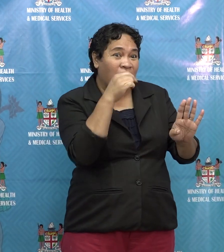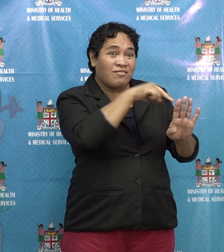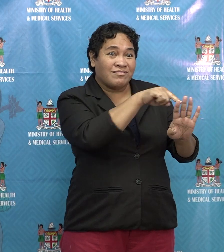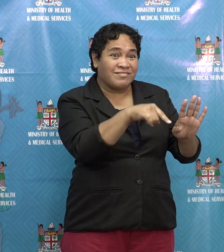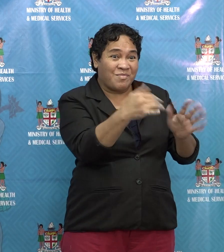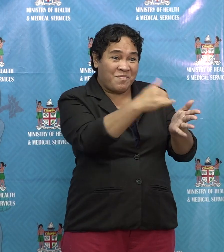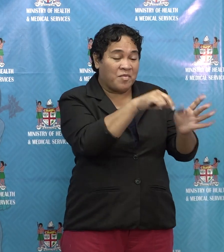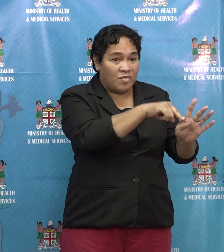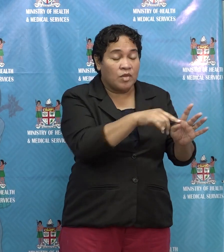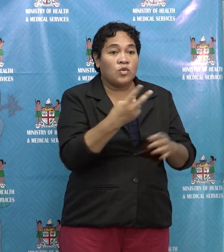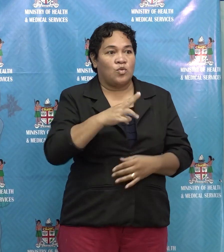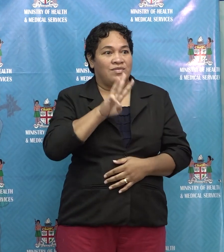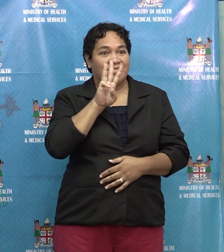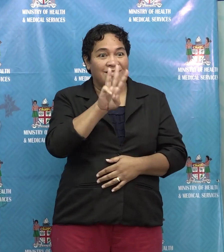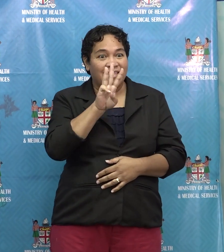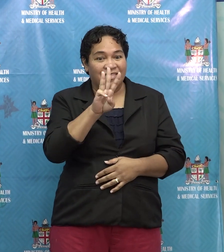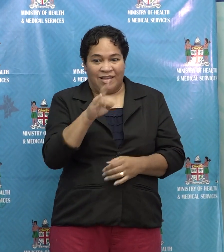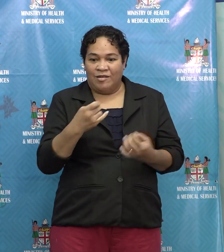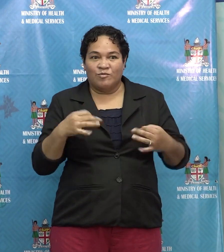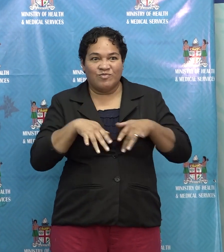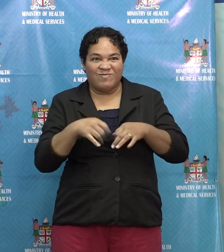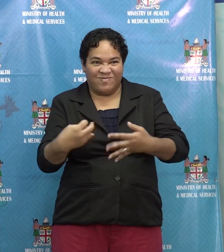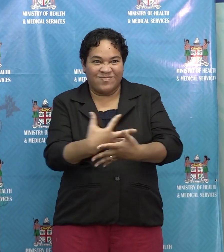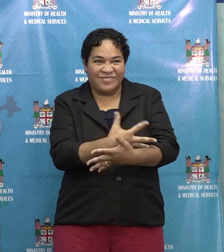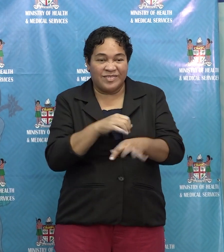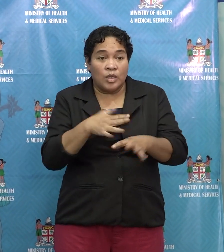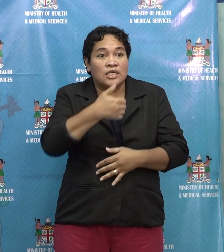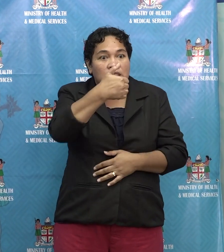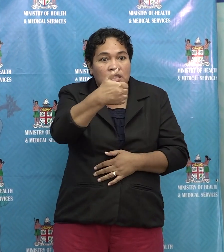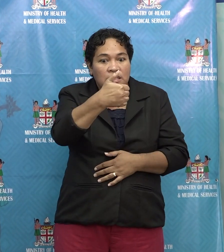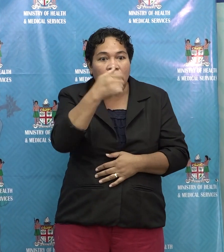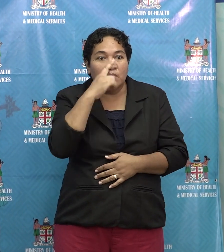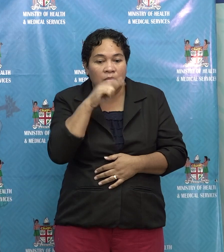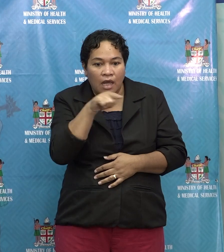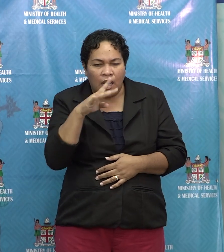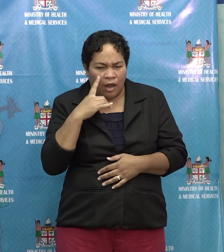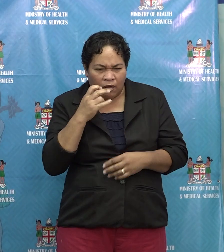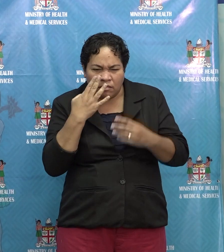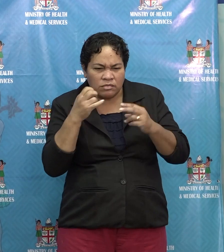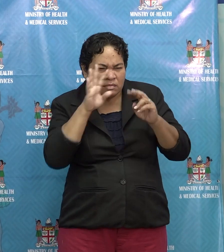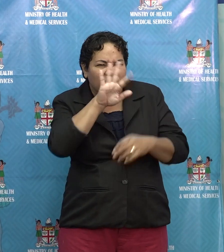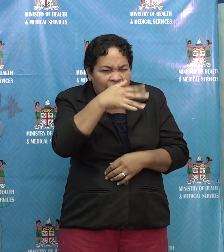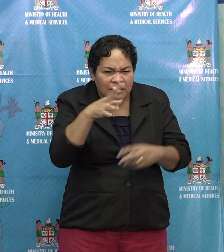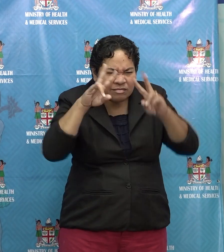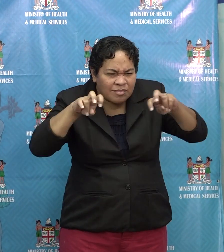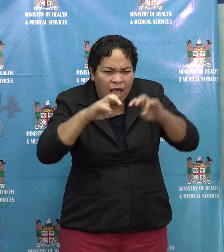are cases of local transmission, and now 6 are under investigation to determine the source of transmission.